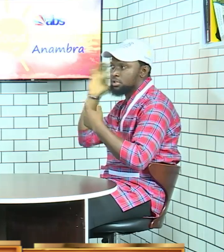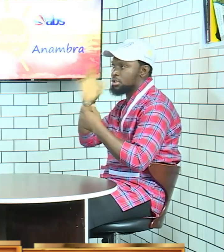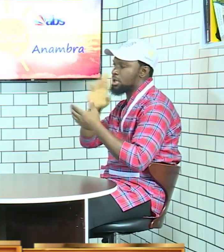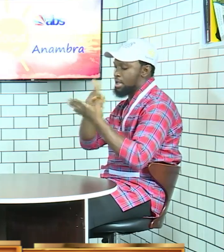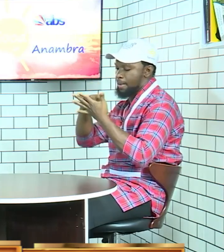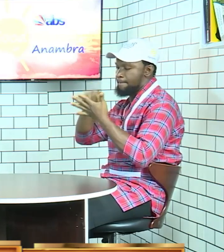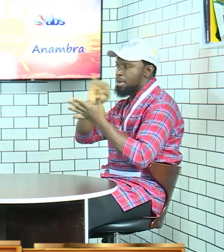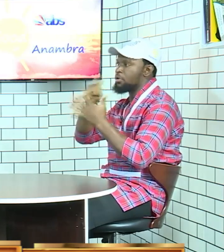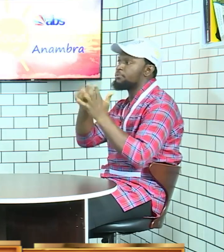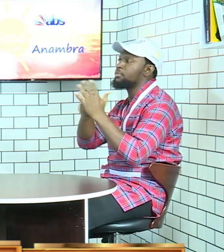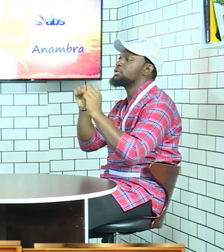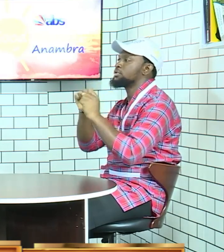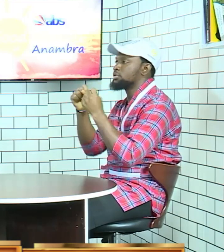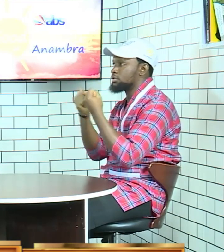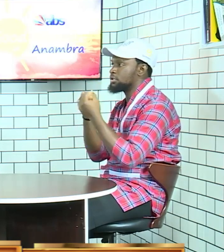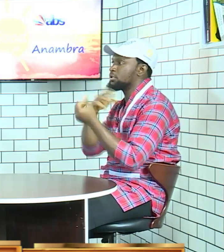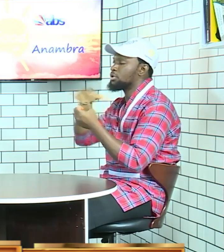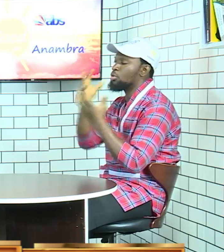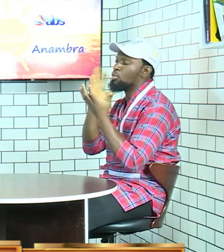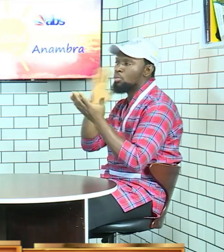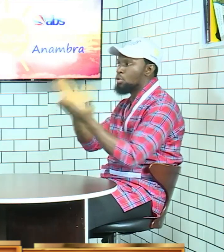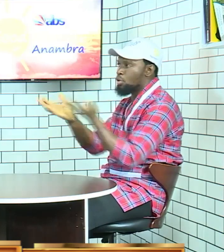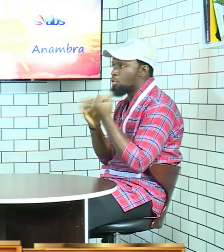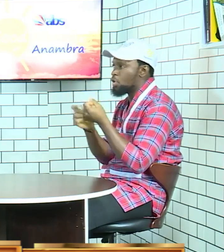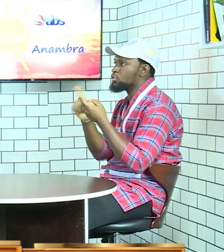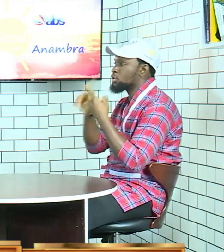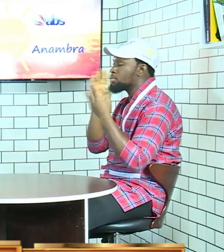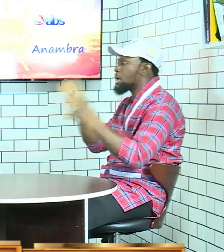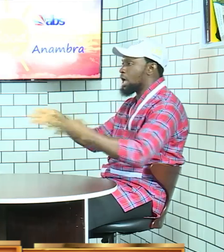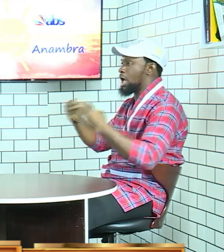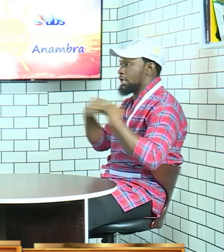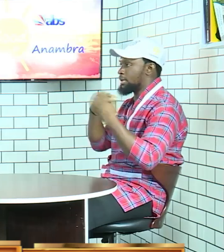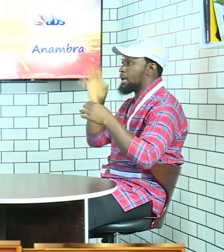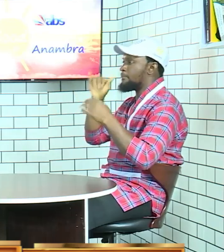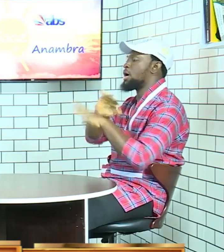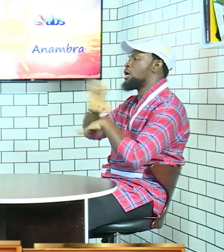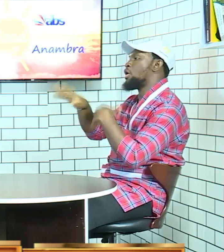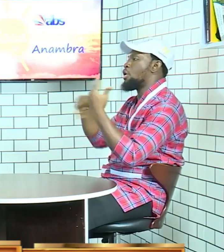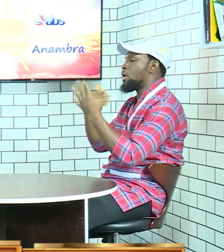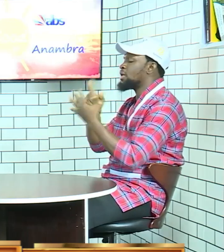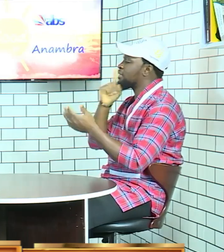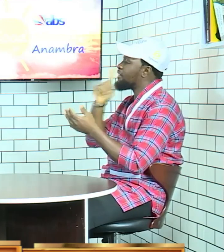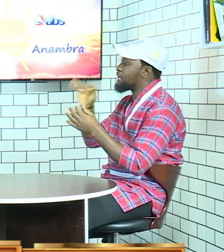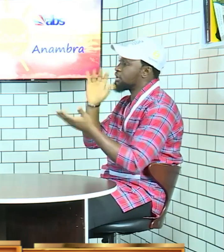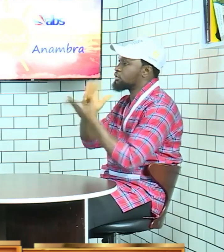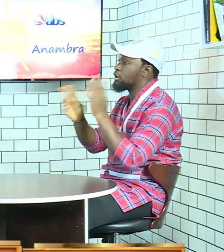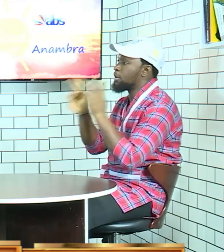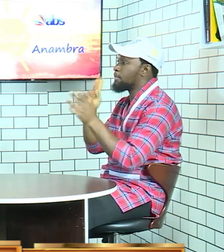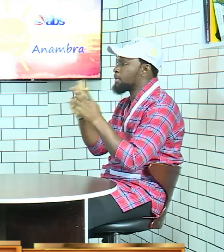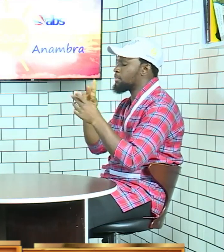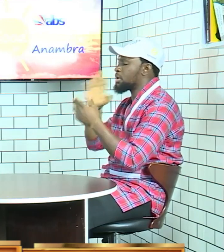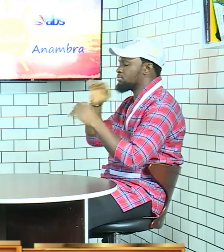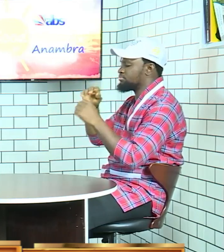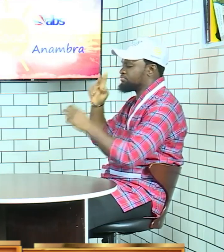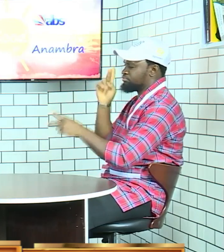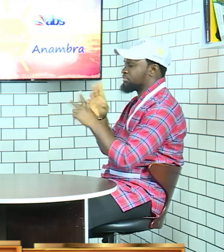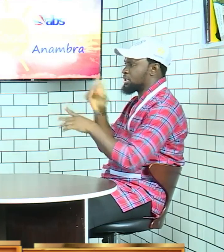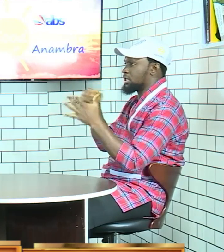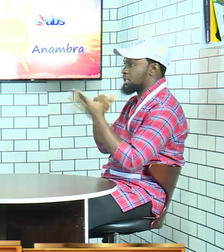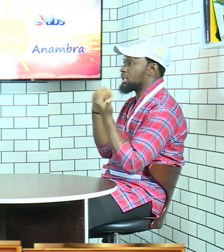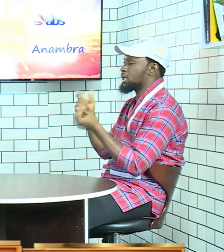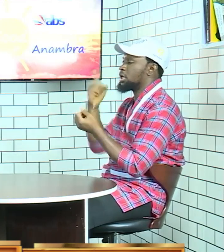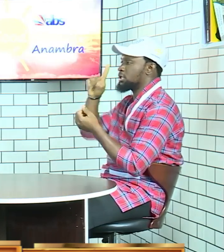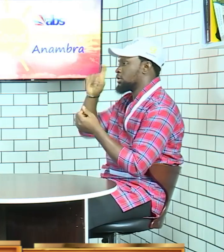of the society, and I know that they will want to be accepted by all, despite the fact that some people stigmatize against them. Now, the